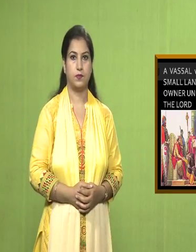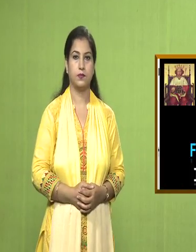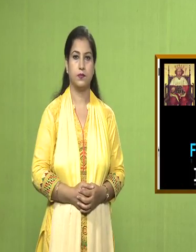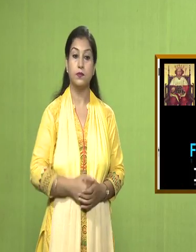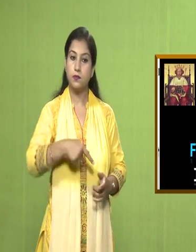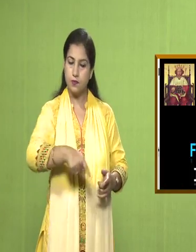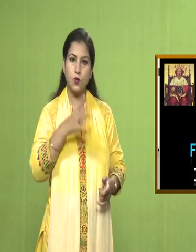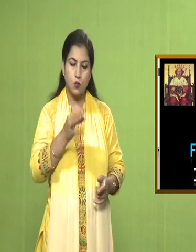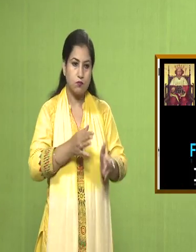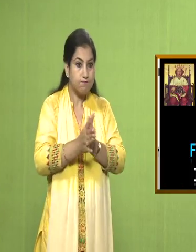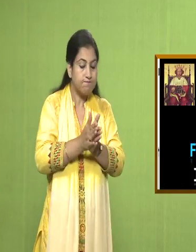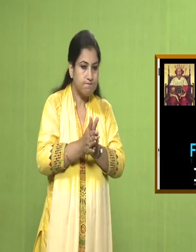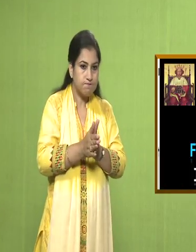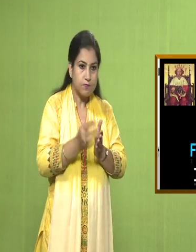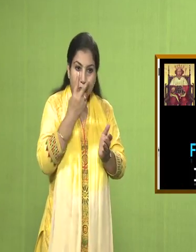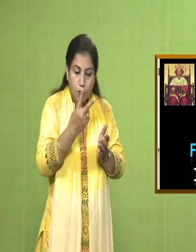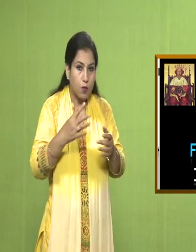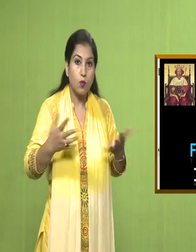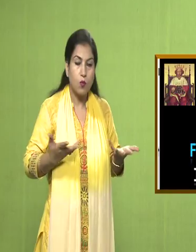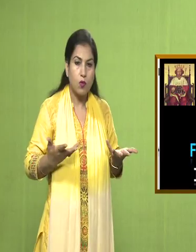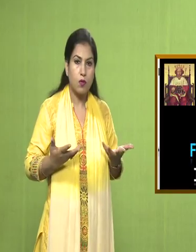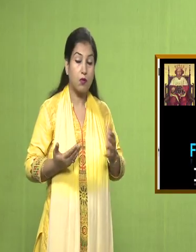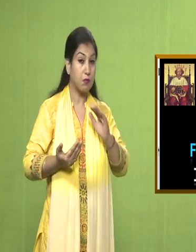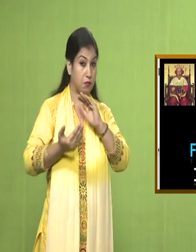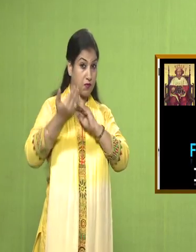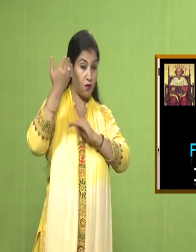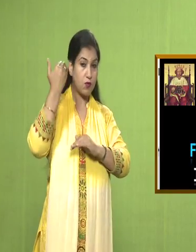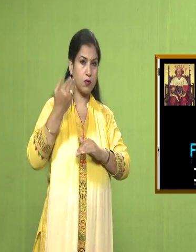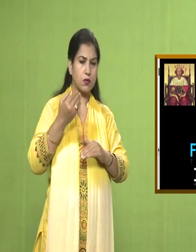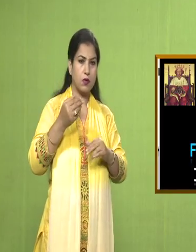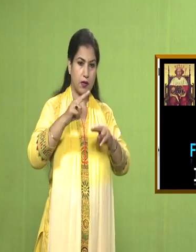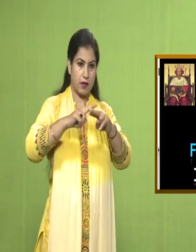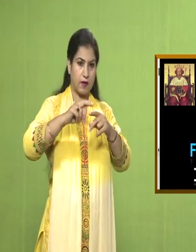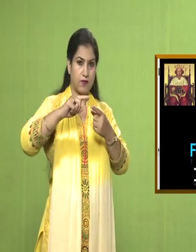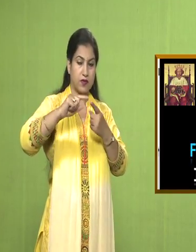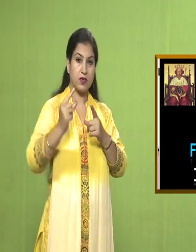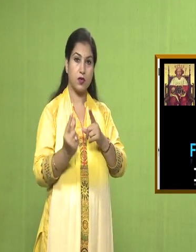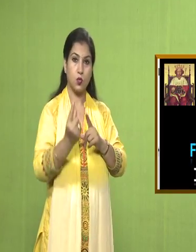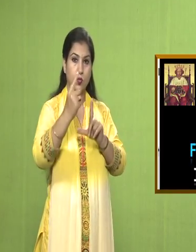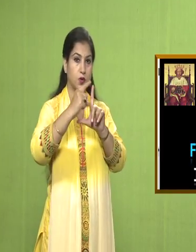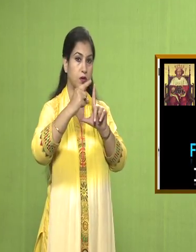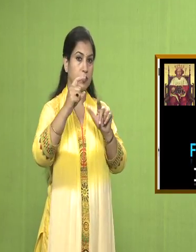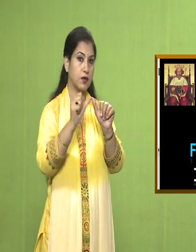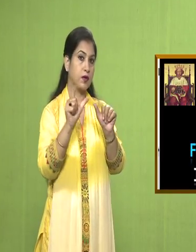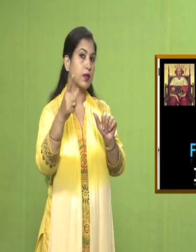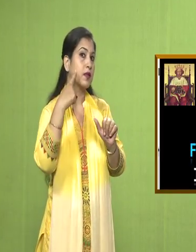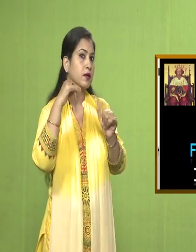It is interesting to note that the concept of feudalism was present in India also.